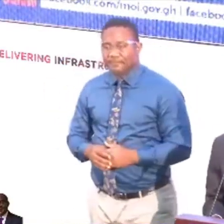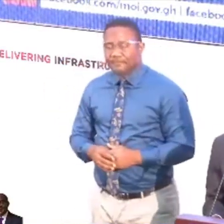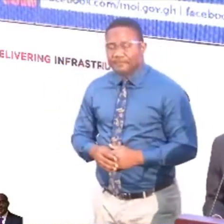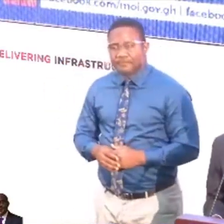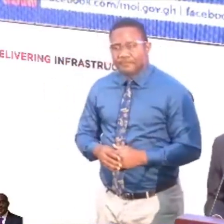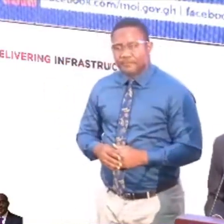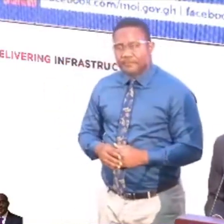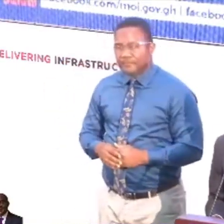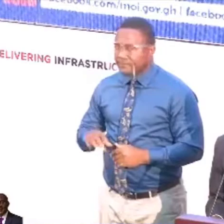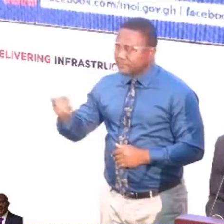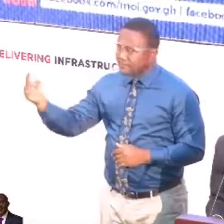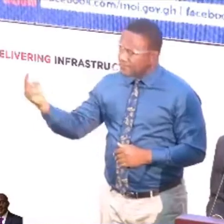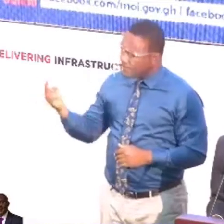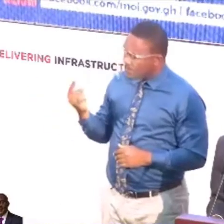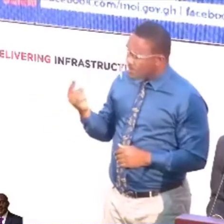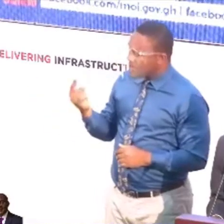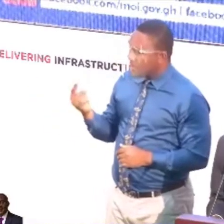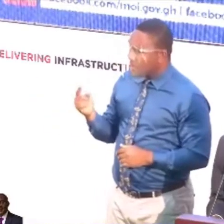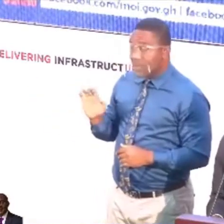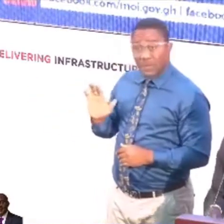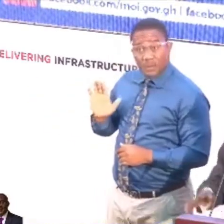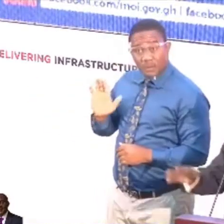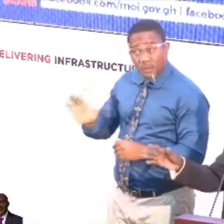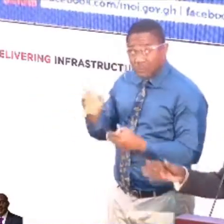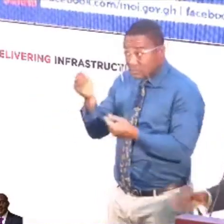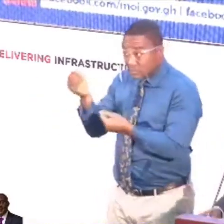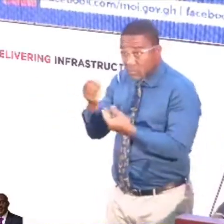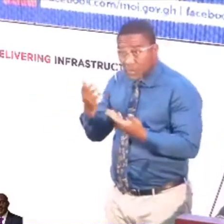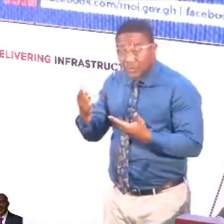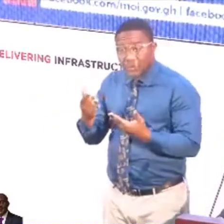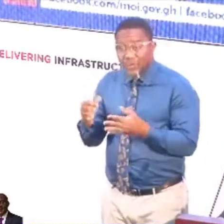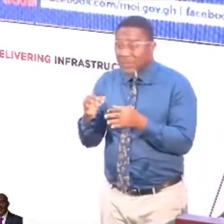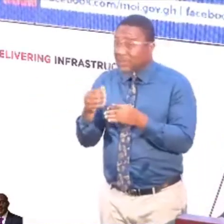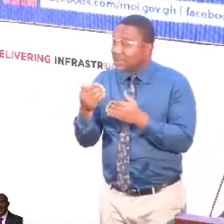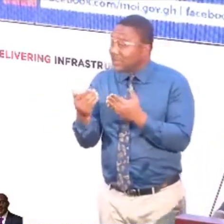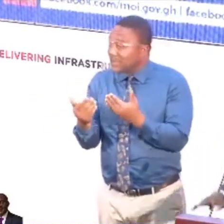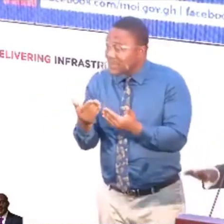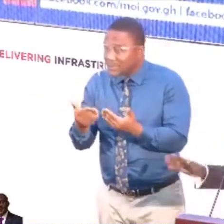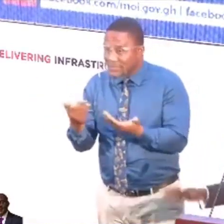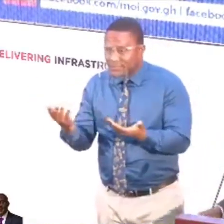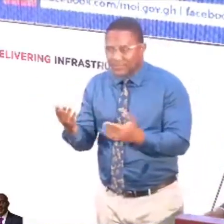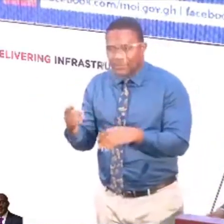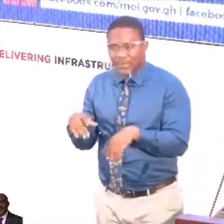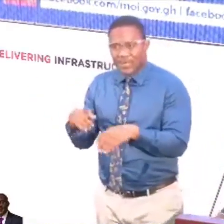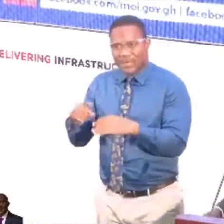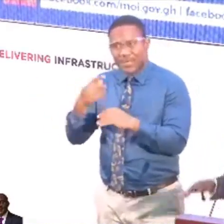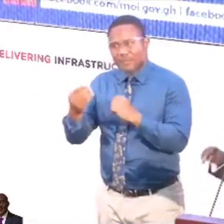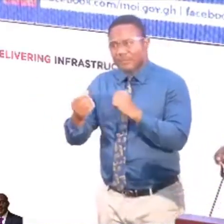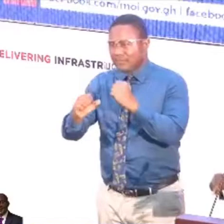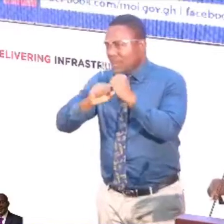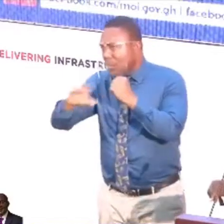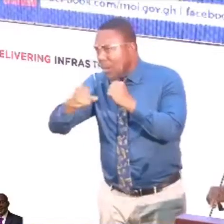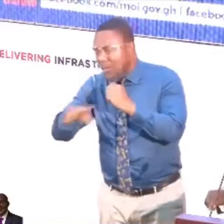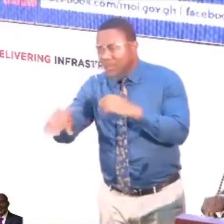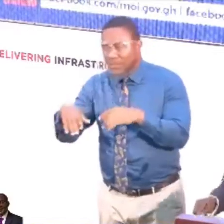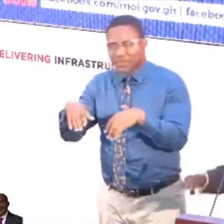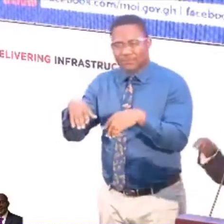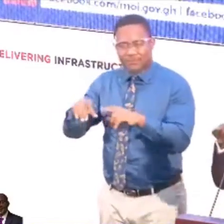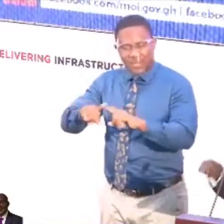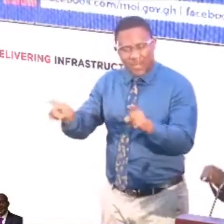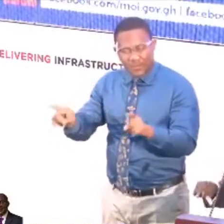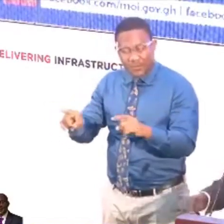to my house and his message was simple. He said, the next campaign is different. It's different because